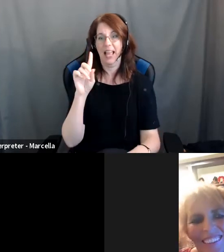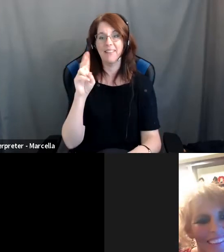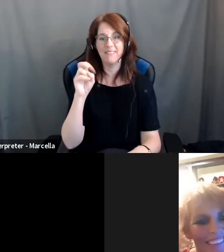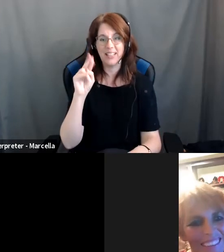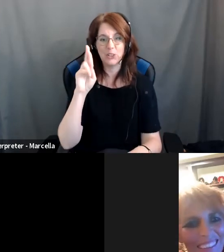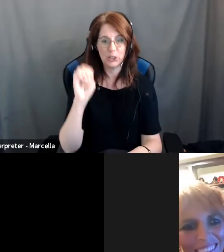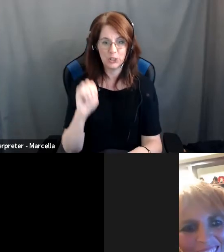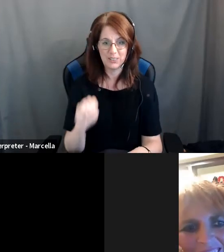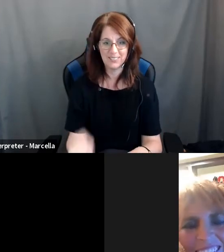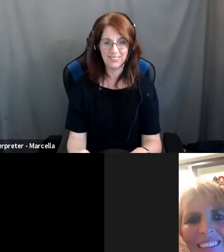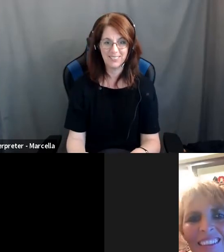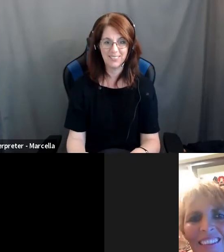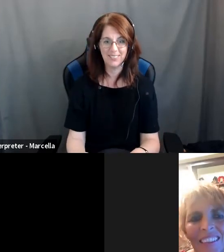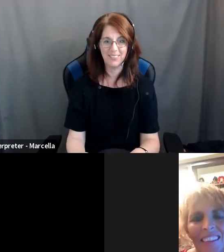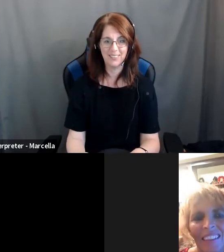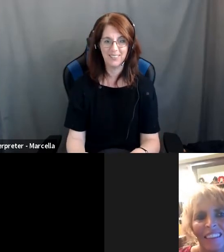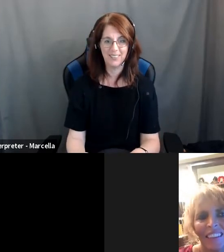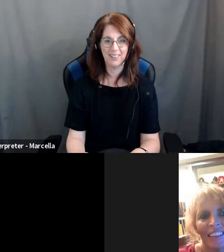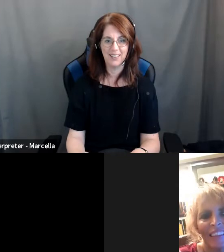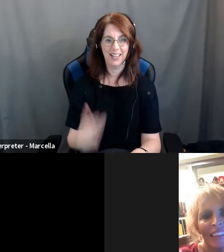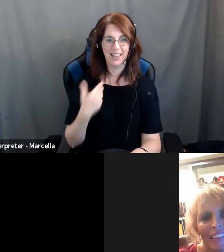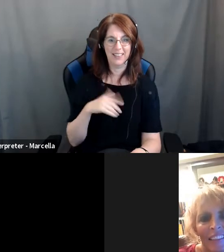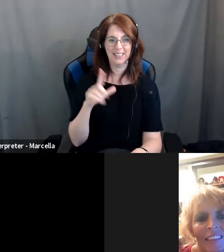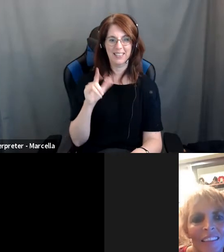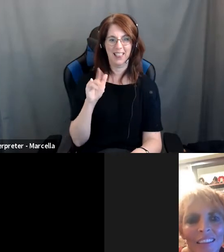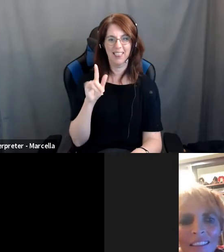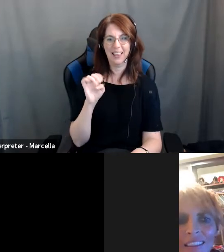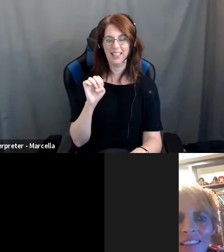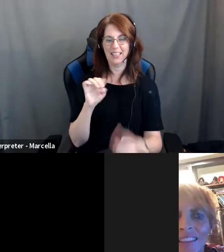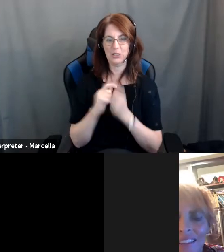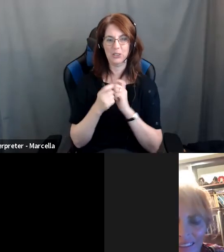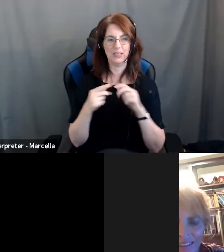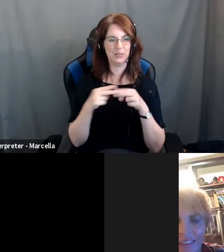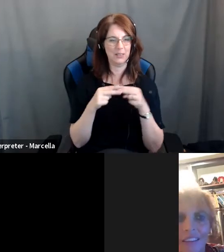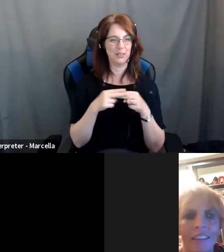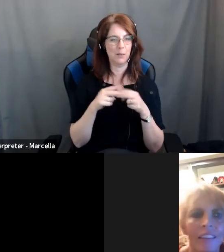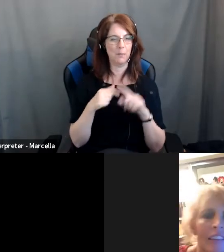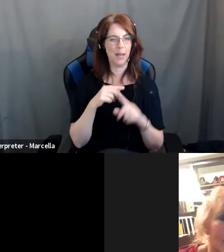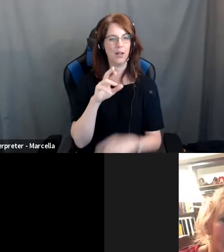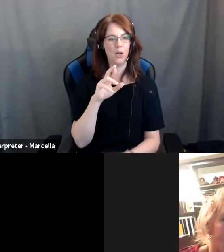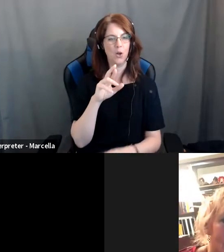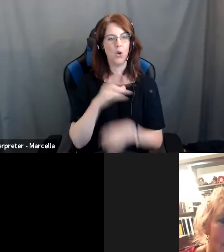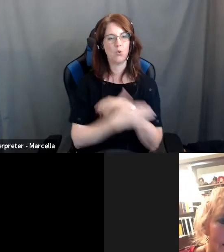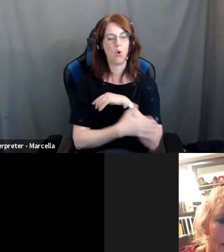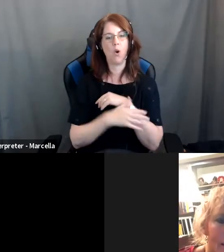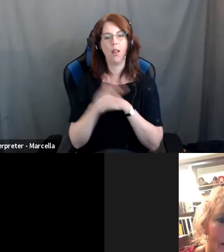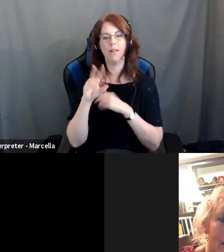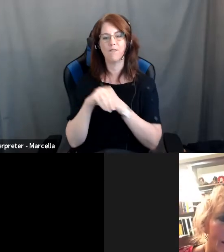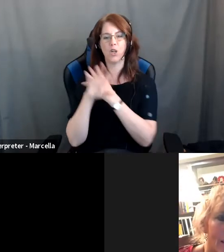You said, and that's a beautiful, this is Lily, transition into the slide around rural virtual engagement, which I